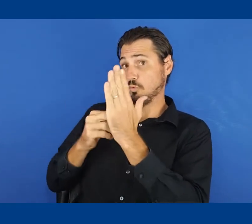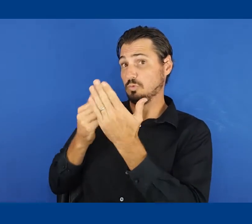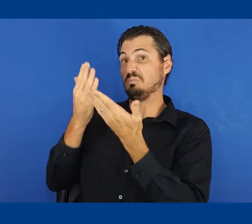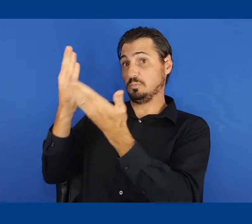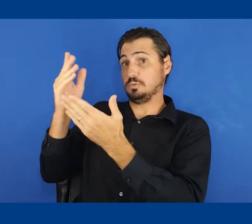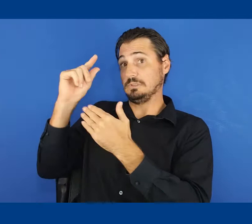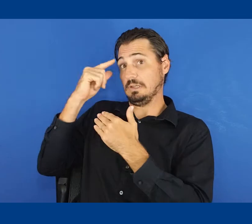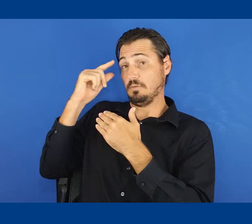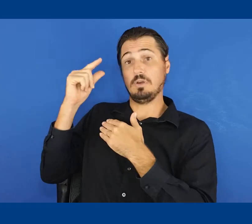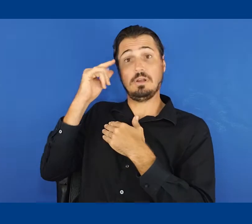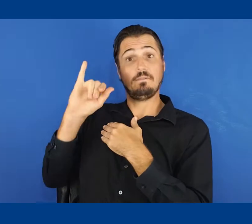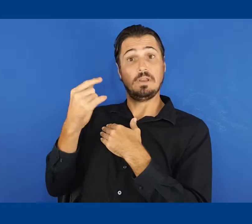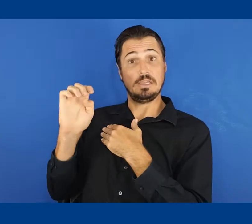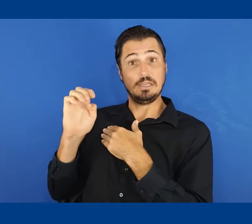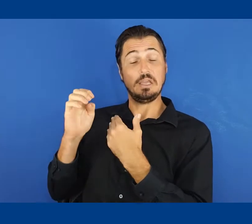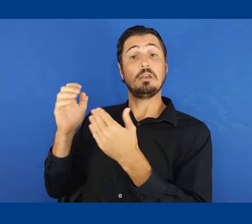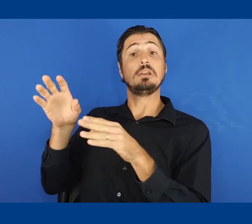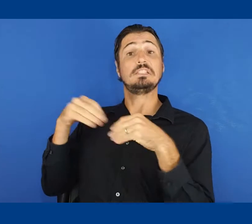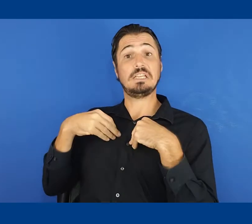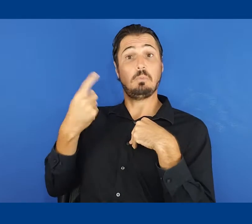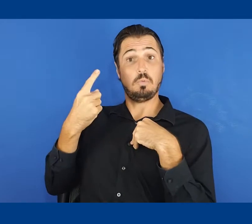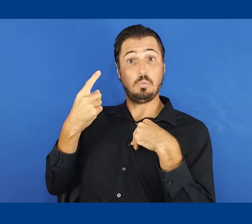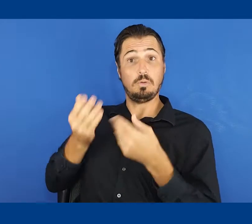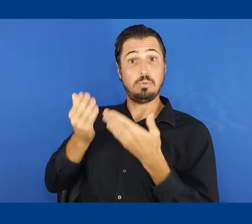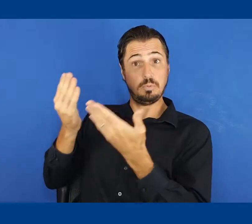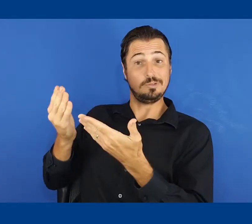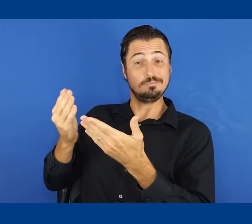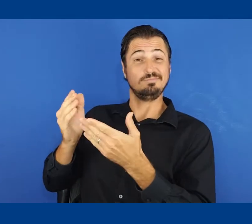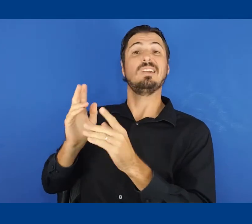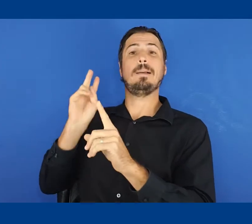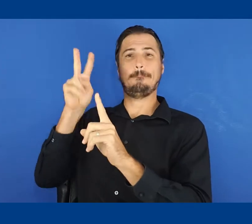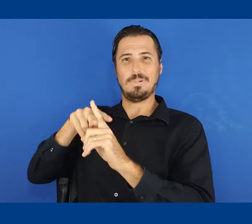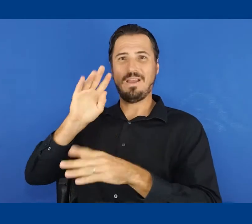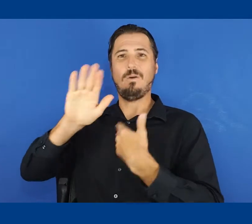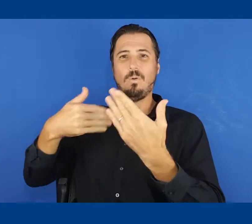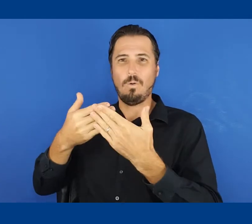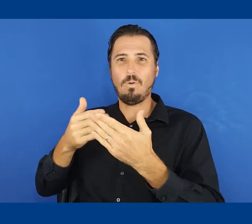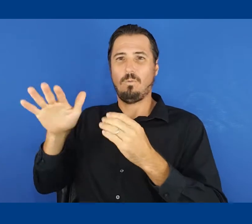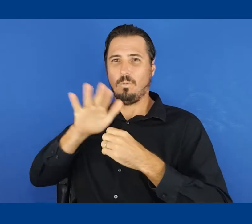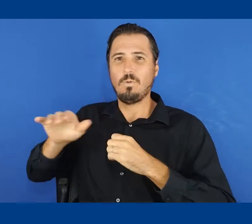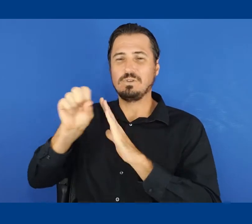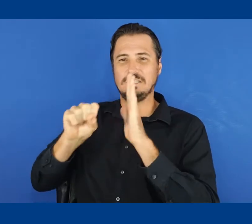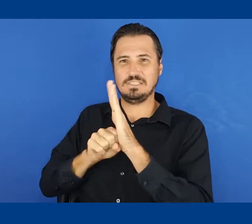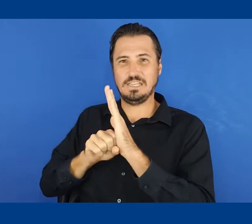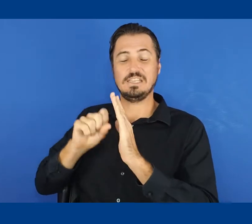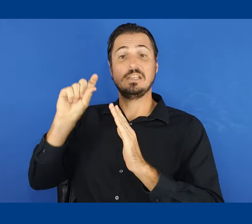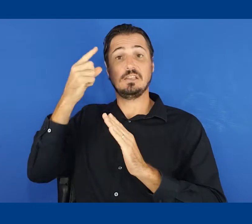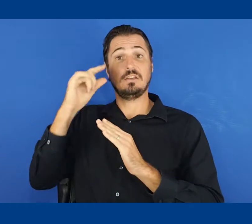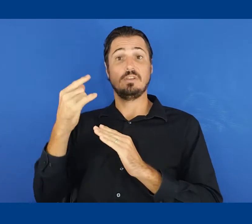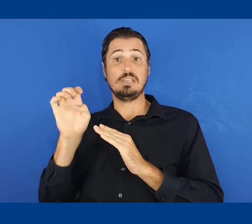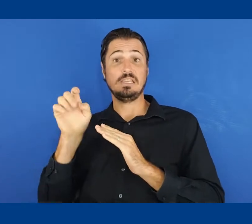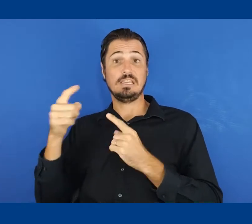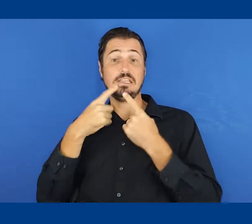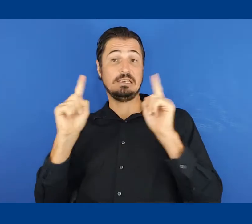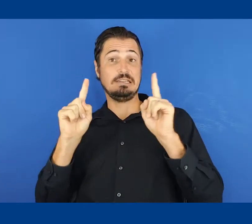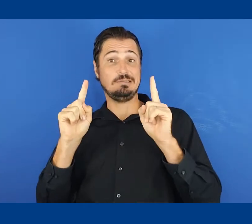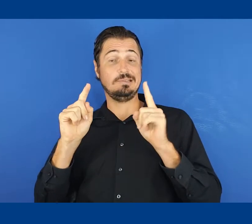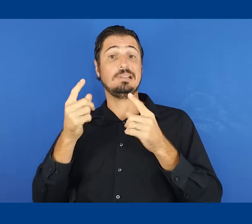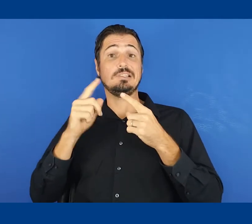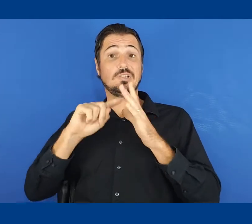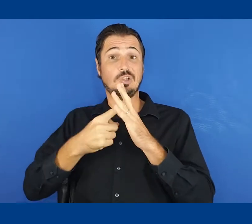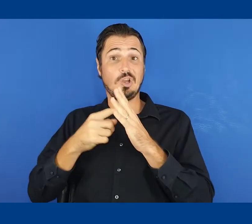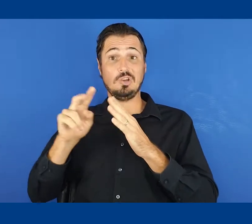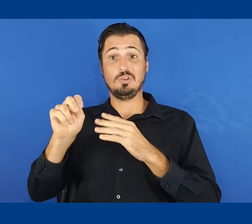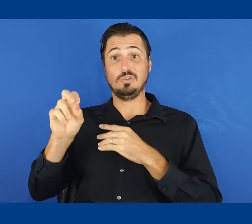took one of our proposals and applied it statewide. Governor Ige announced yesterday that effective November 24th, travelers who wish to